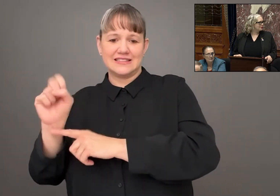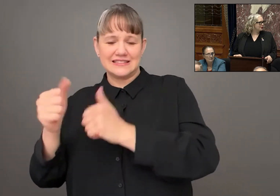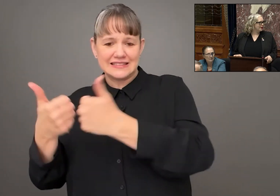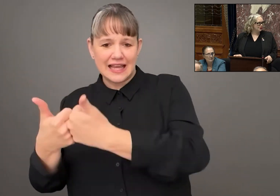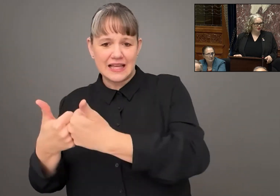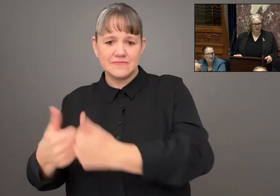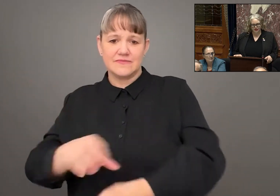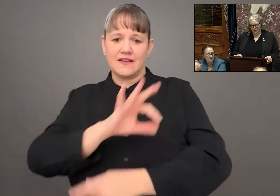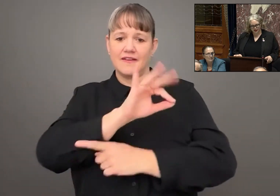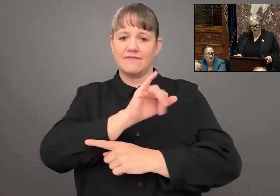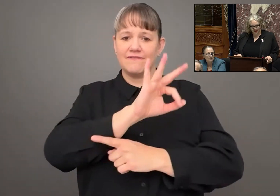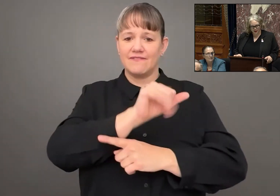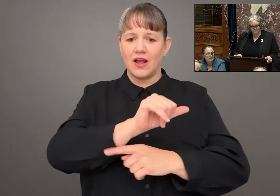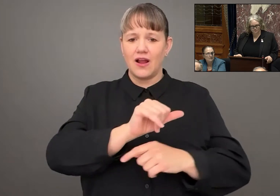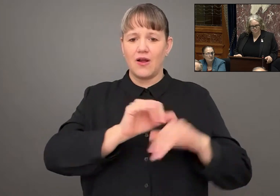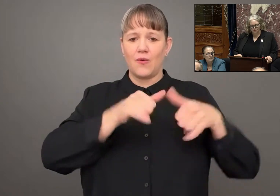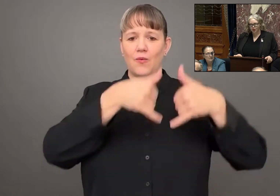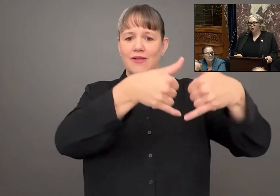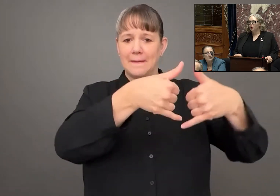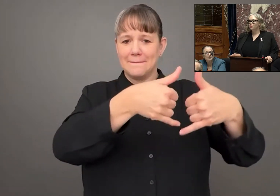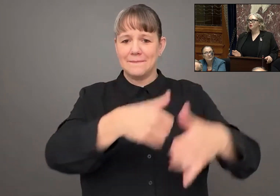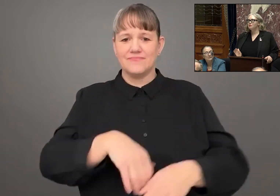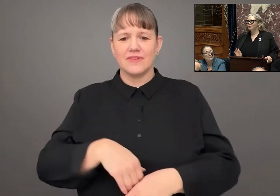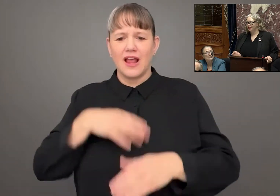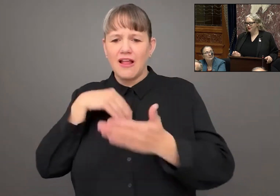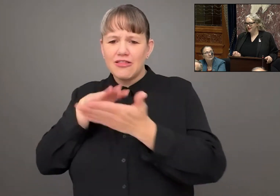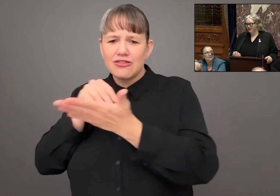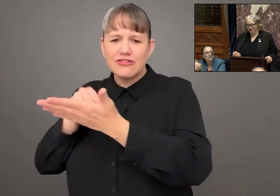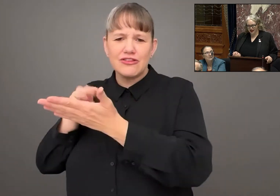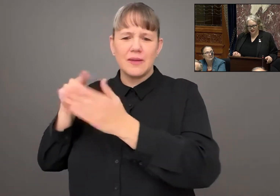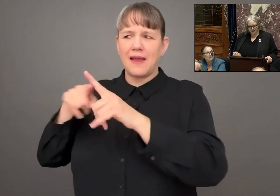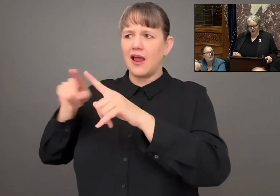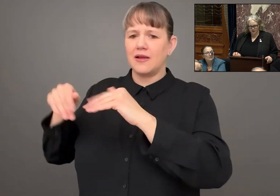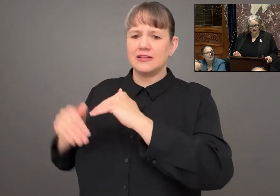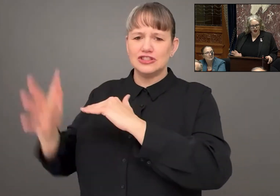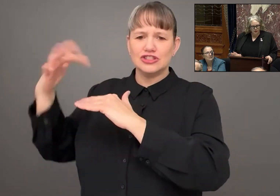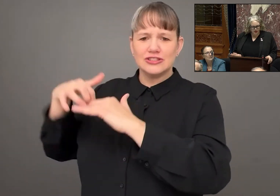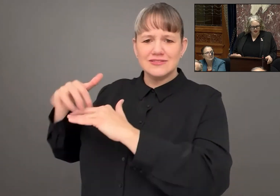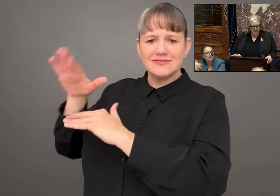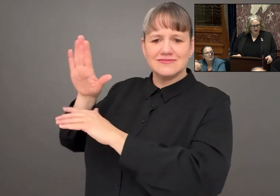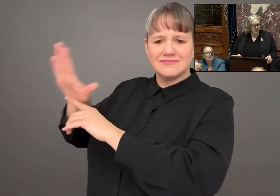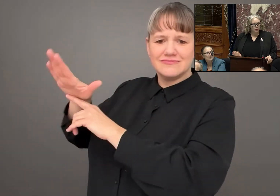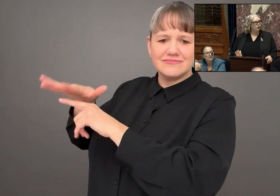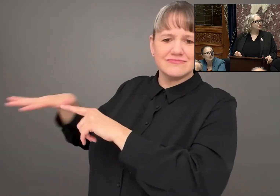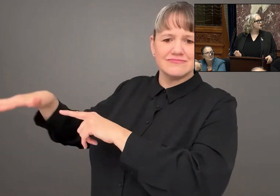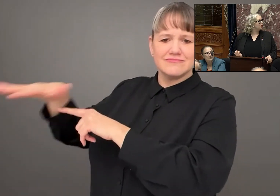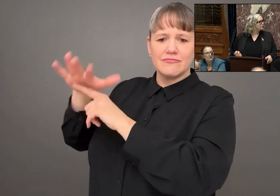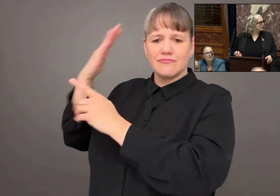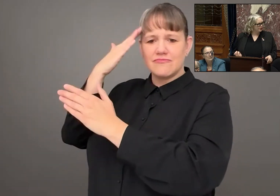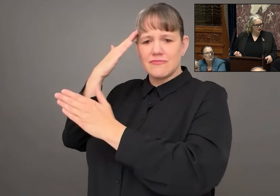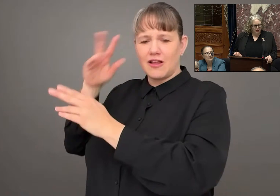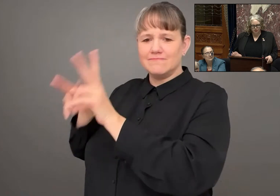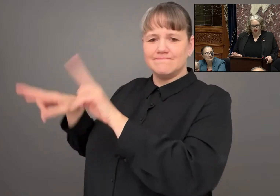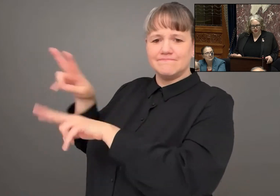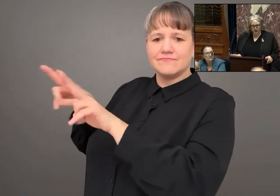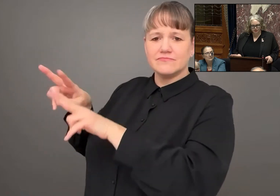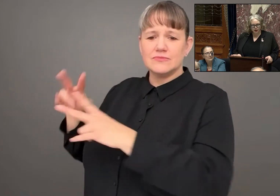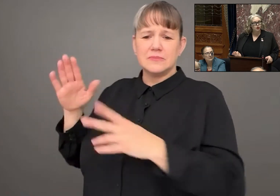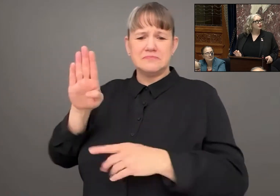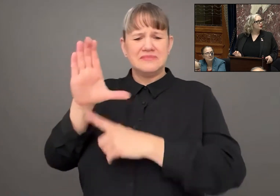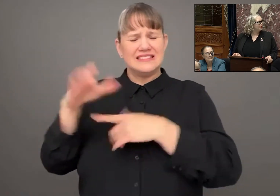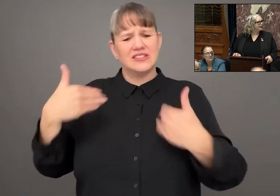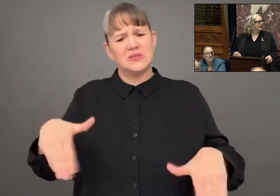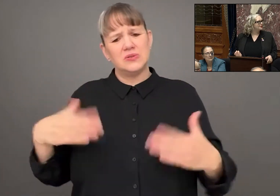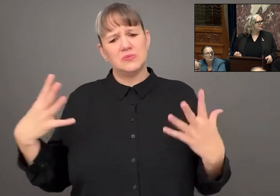on observations of the night sky. With breathtaking landscapes, vibrant cities, and rich cultures, British